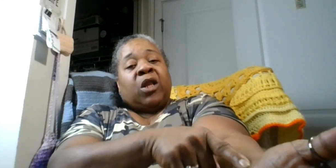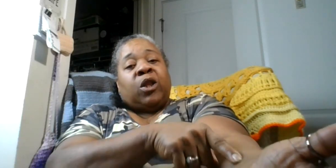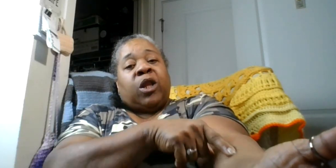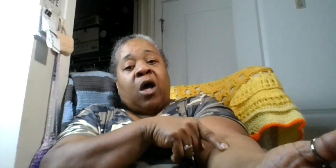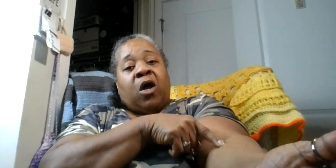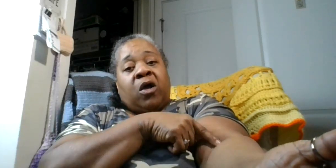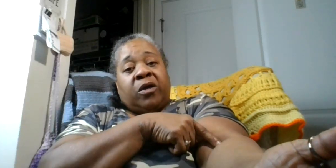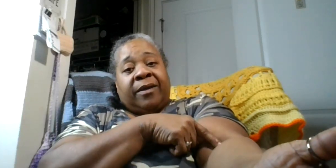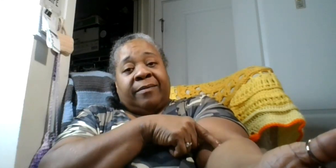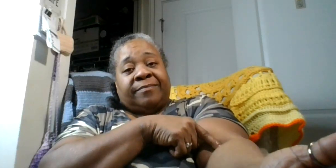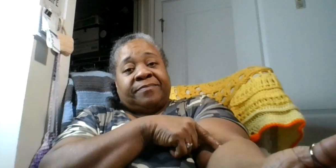Long.